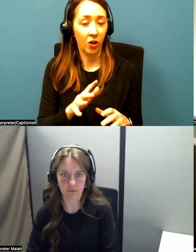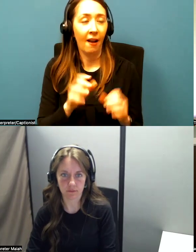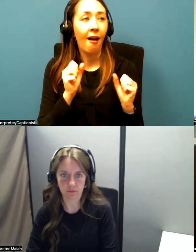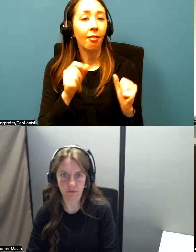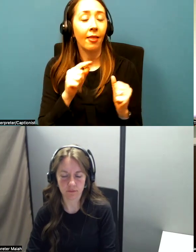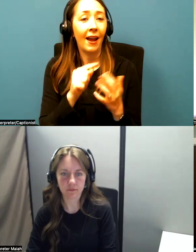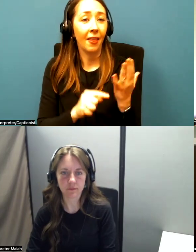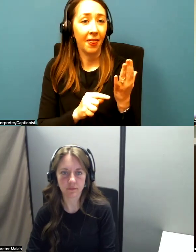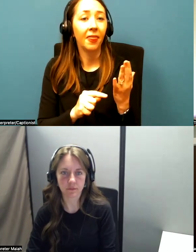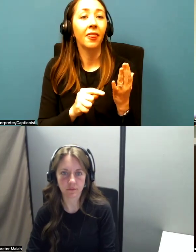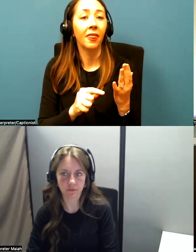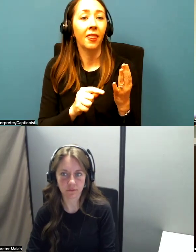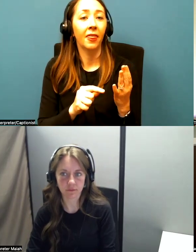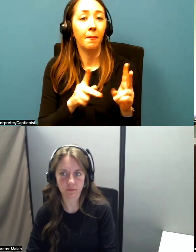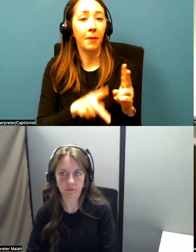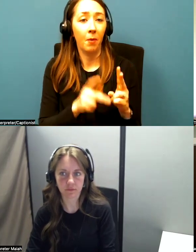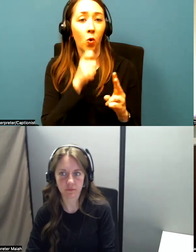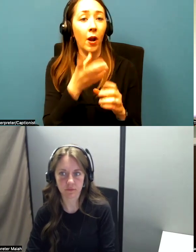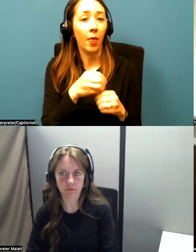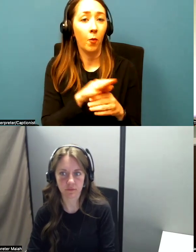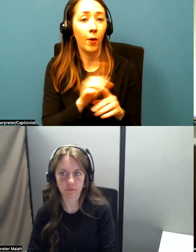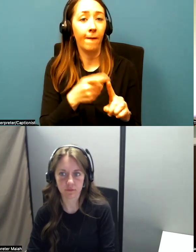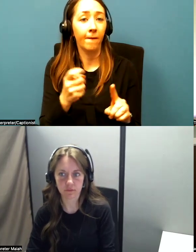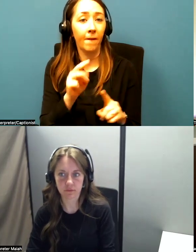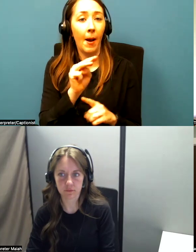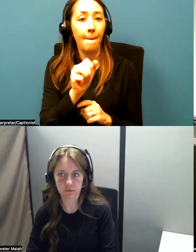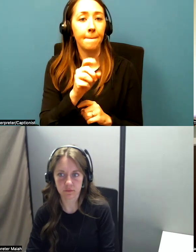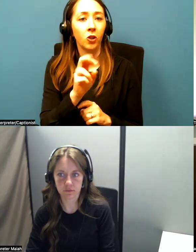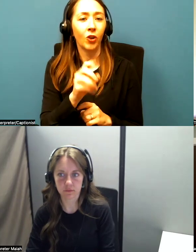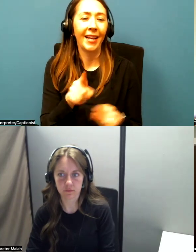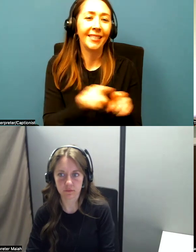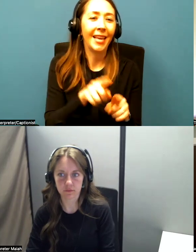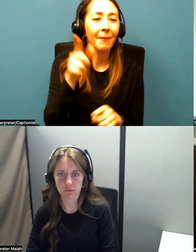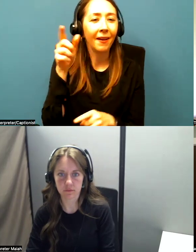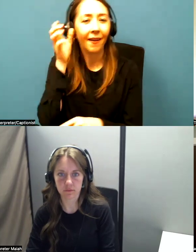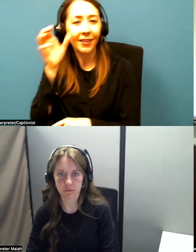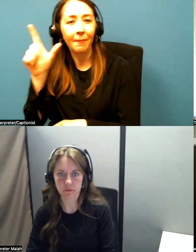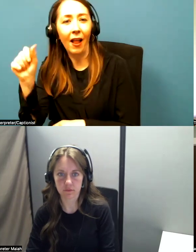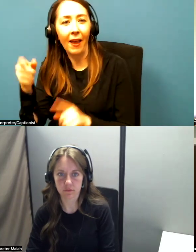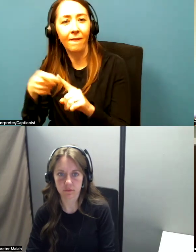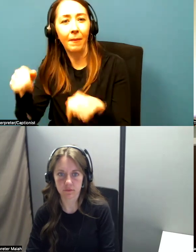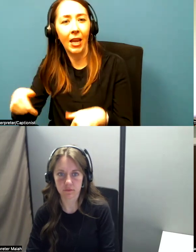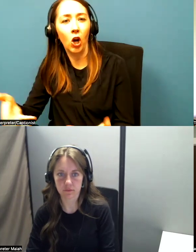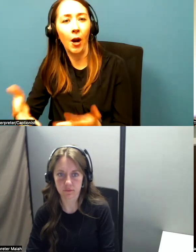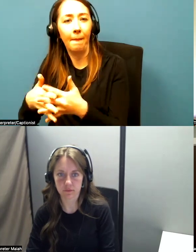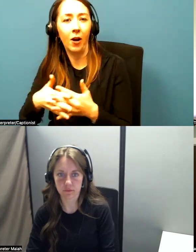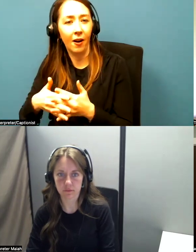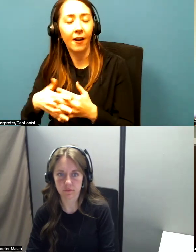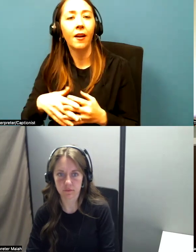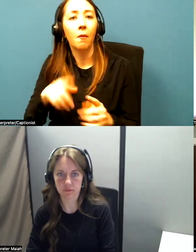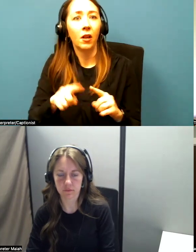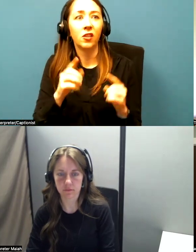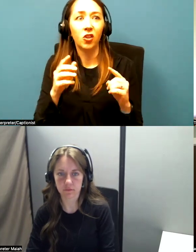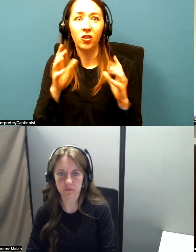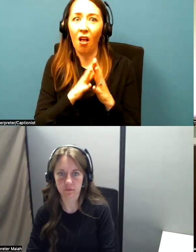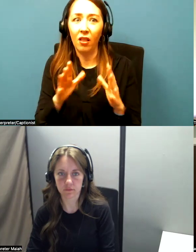a lot of the cast came directly out of Madrid, which is sort of like the Los Angeles of Spain. And by the way, there's a lot of shooting going on